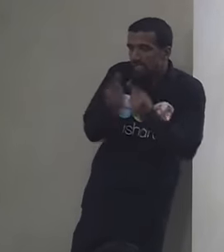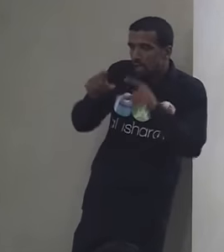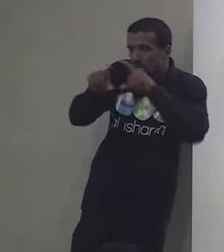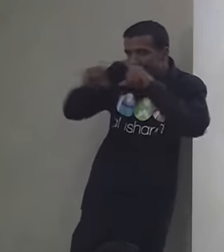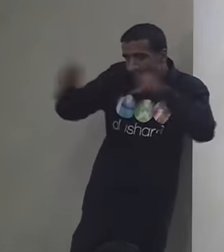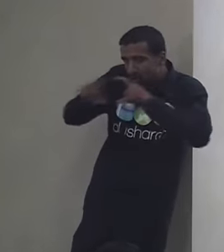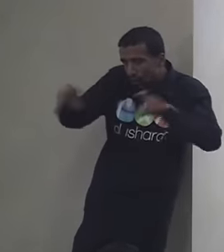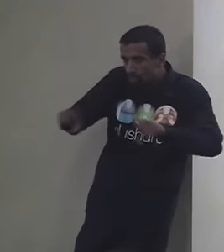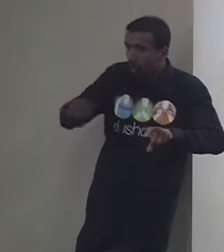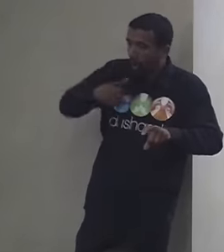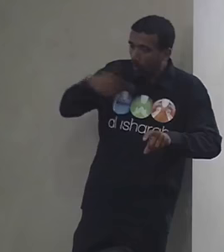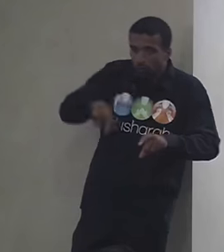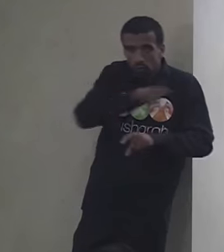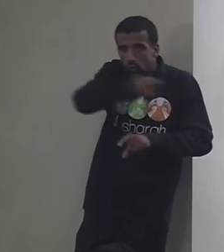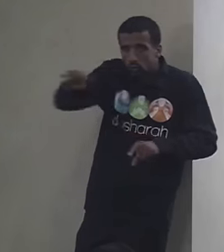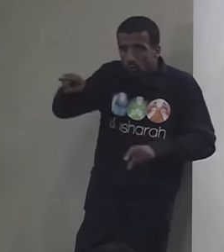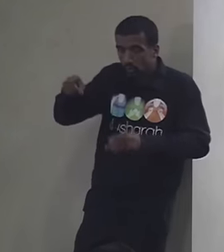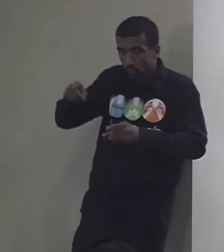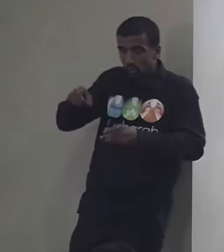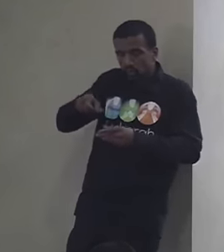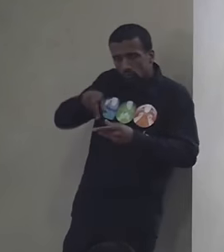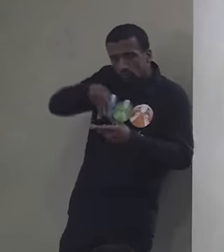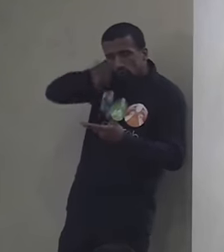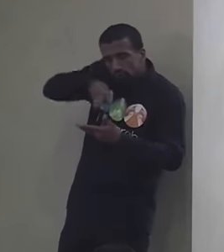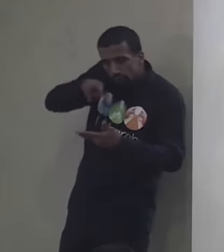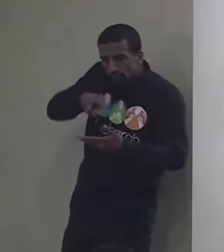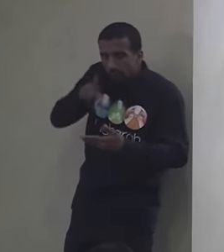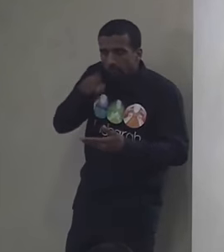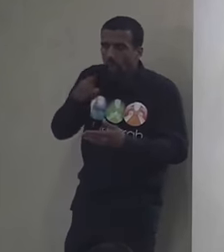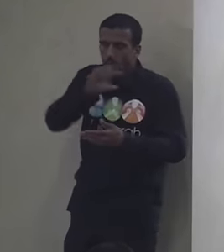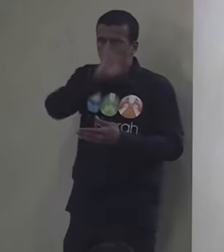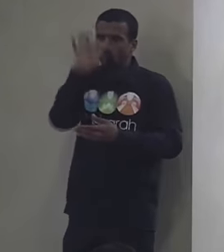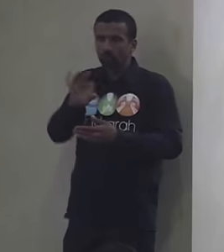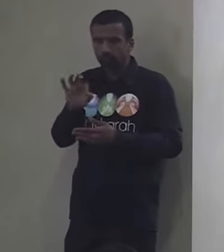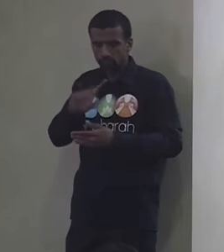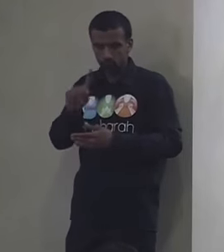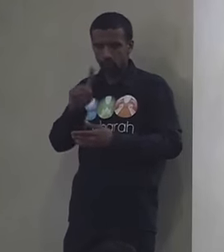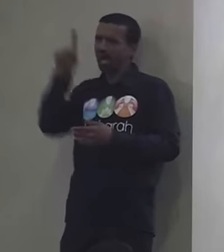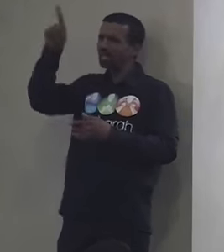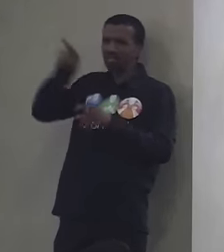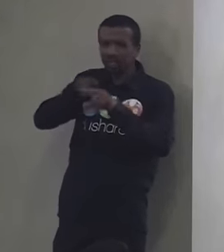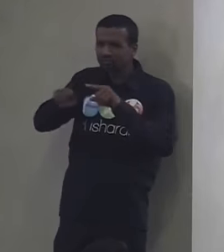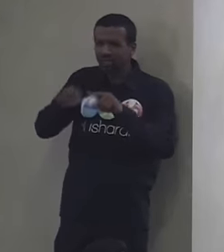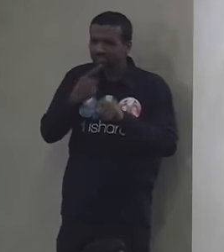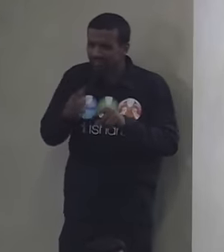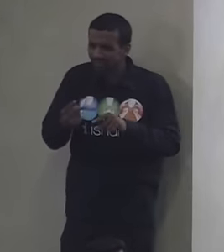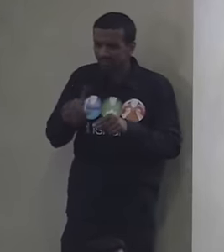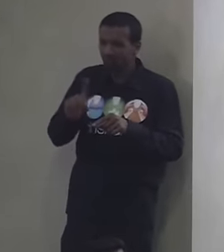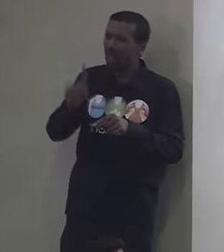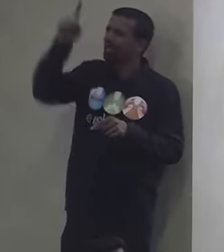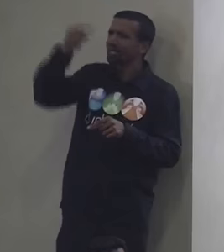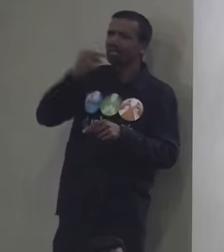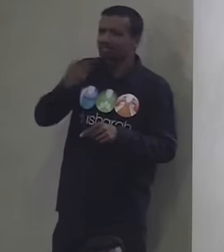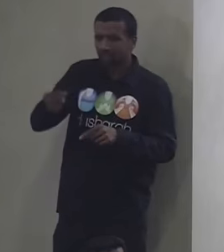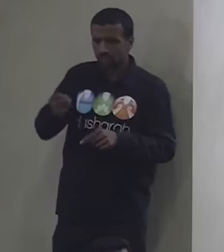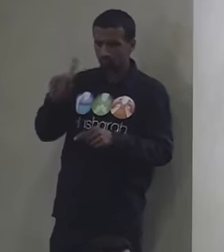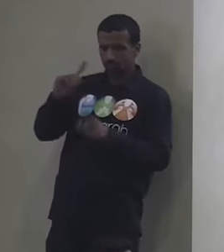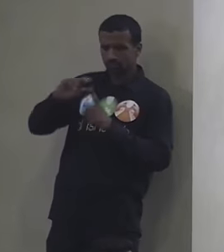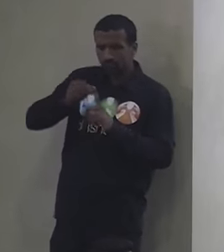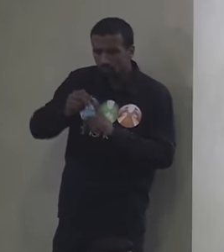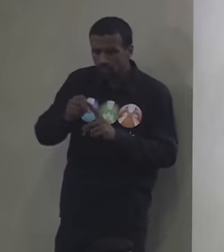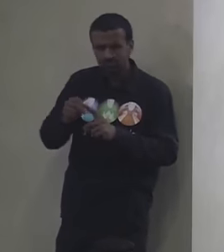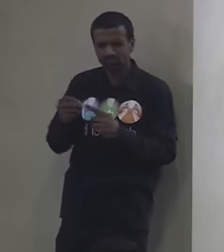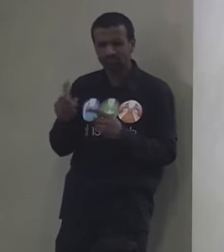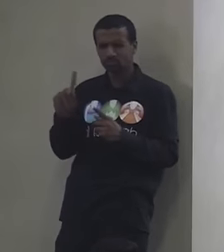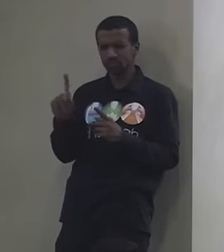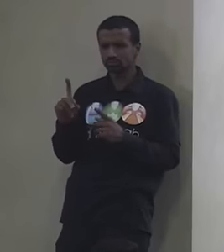message, the real point that's being made. So Allah is telling us something very important for ourselves to keep ourselves in check. Human beings by nature, we